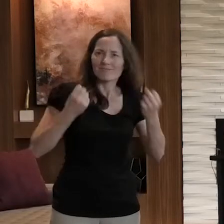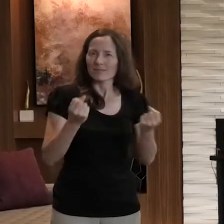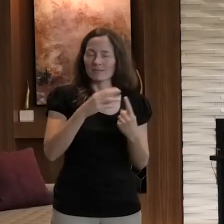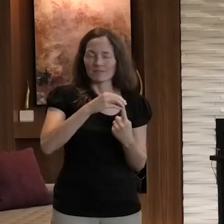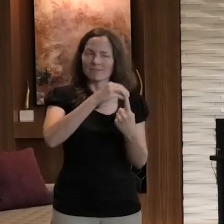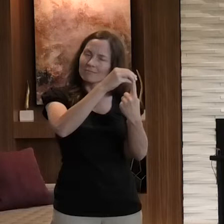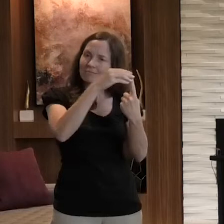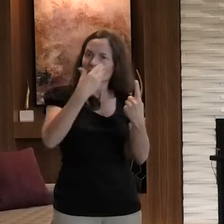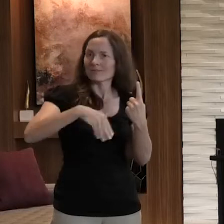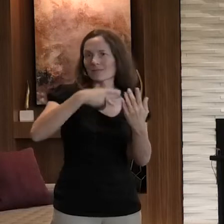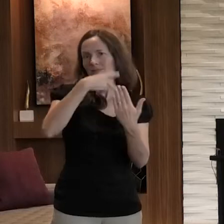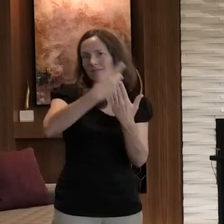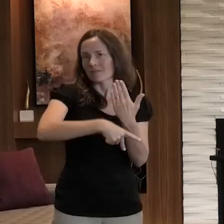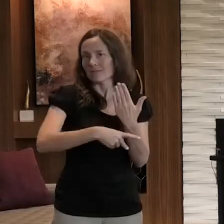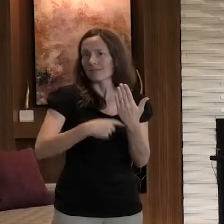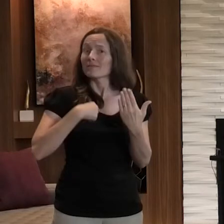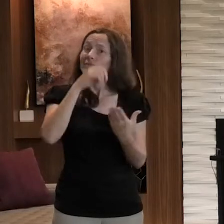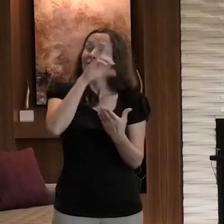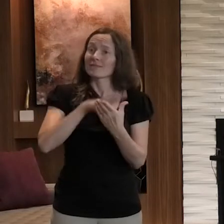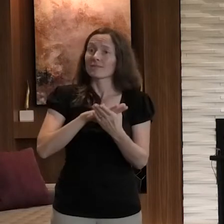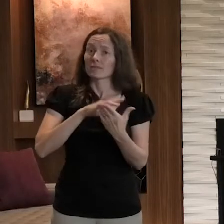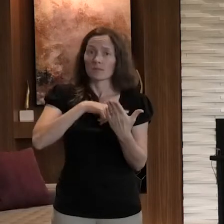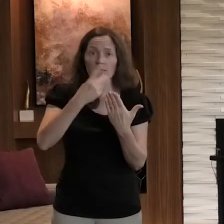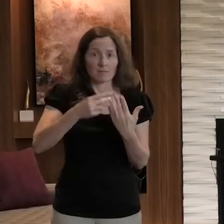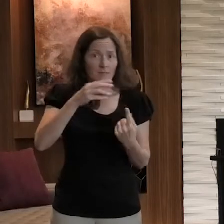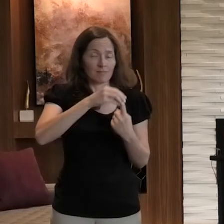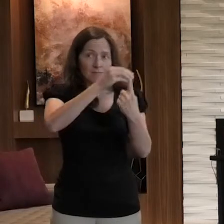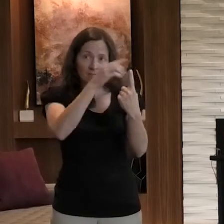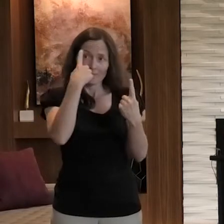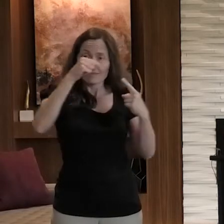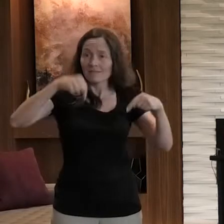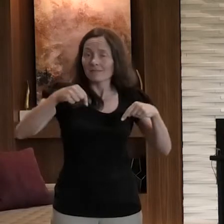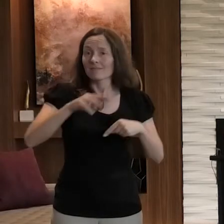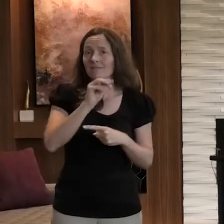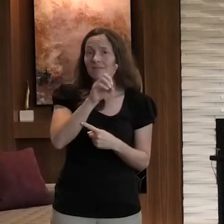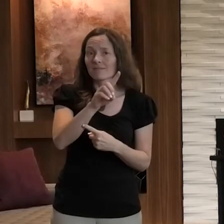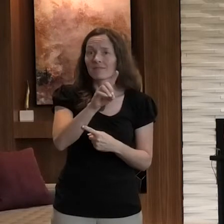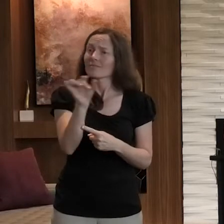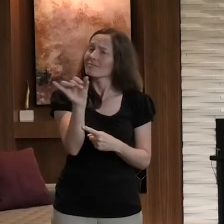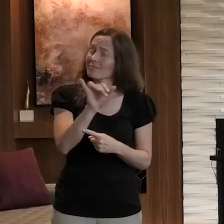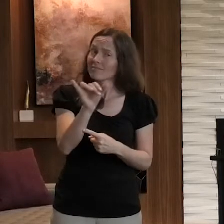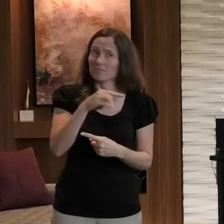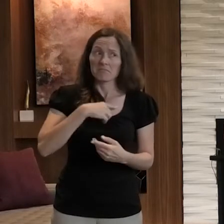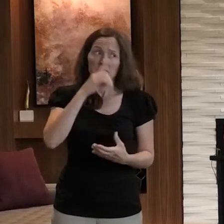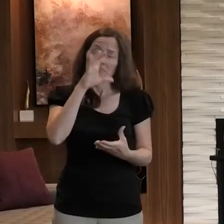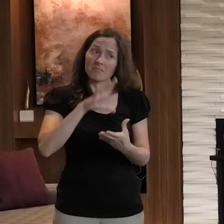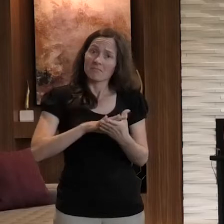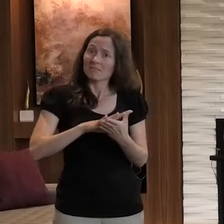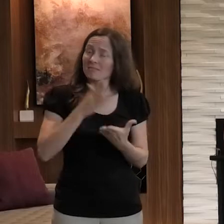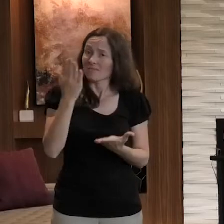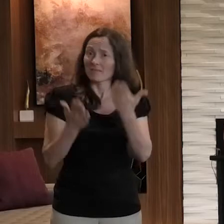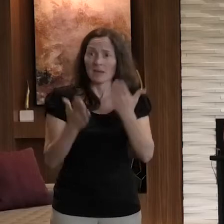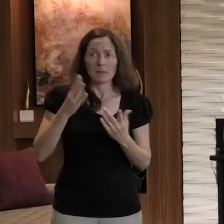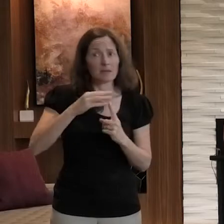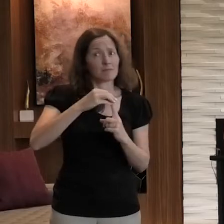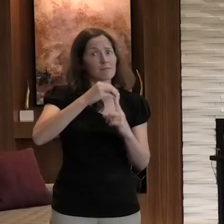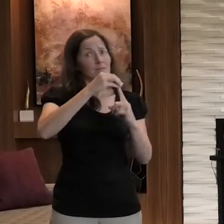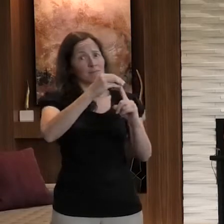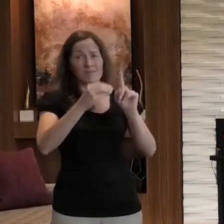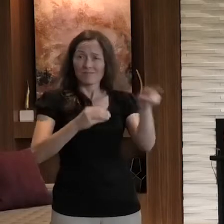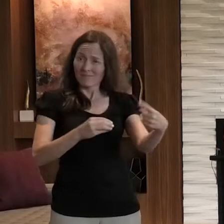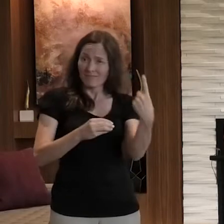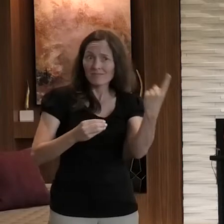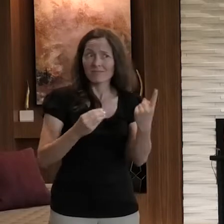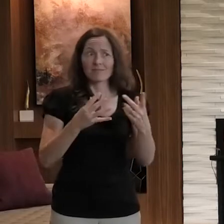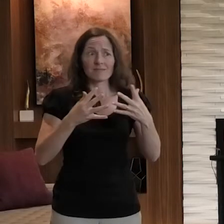program. I believe this program is unique to Maryland, and I actually believe it's unique to the country. So we should be